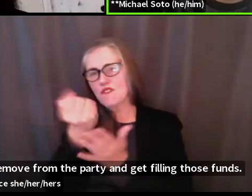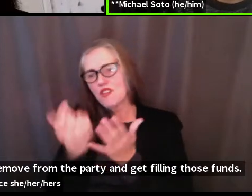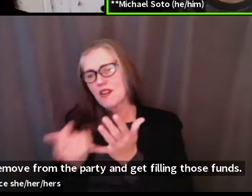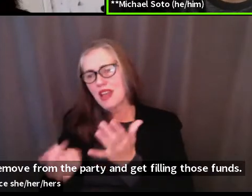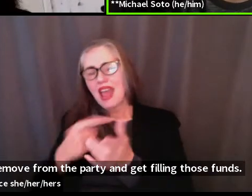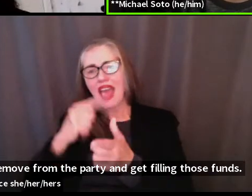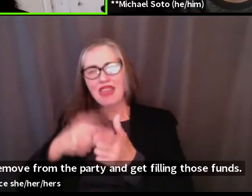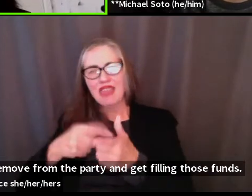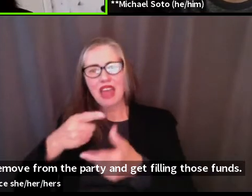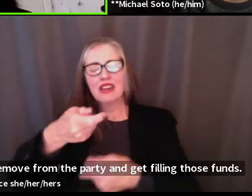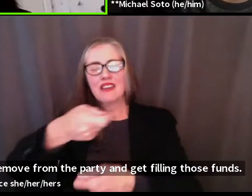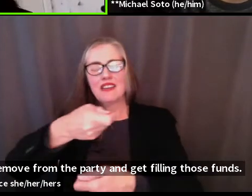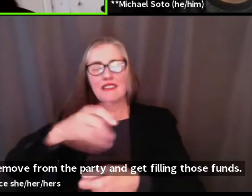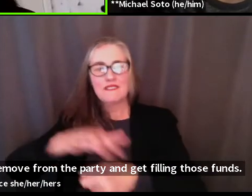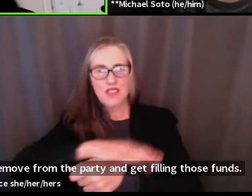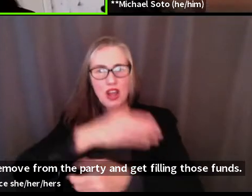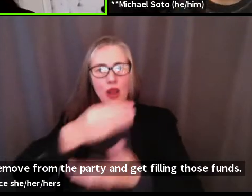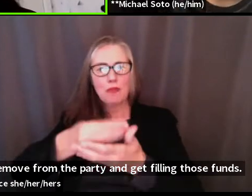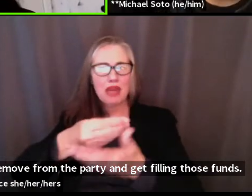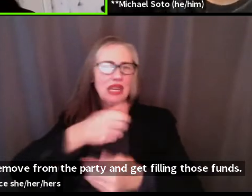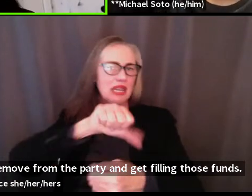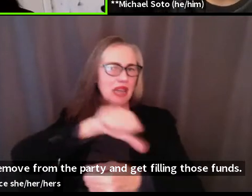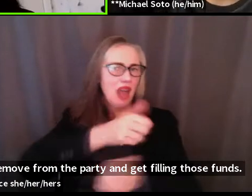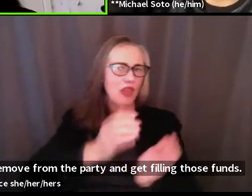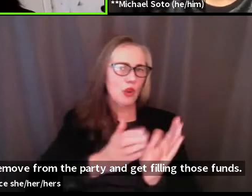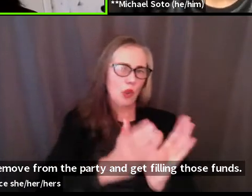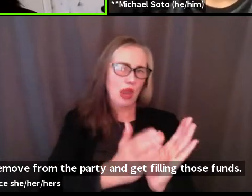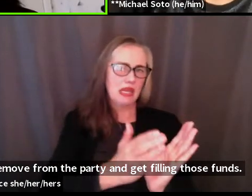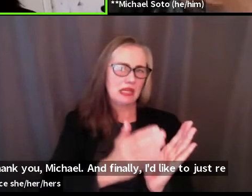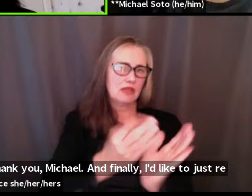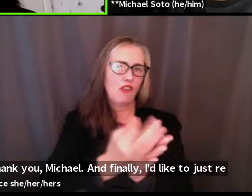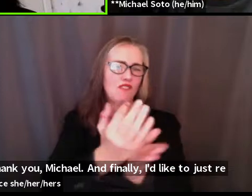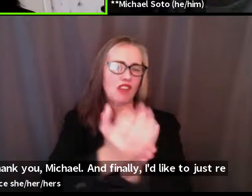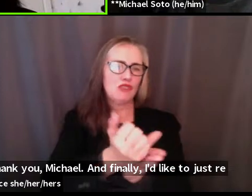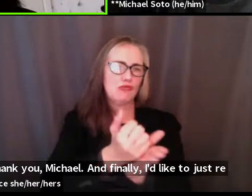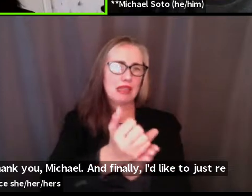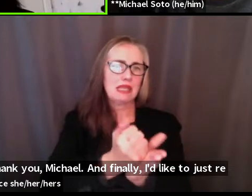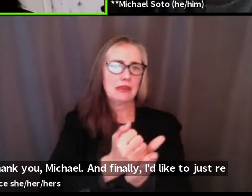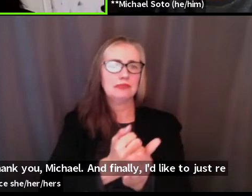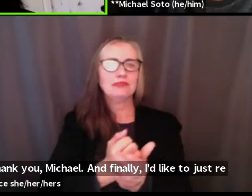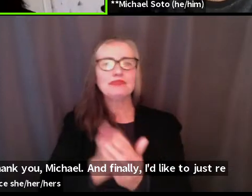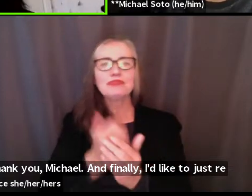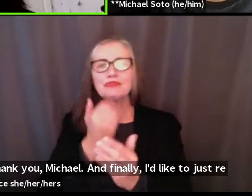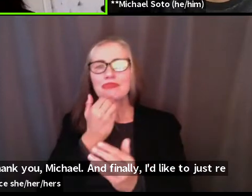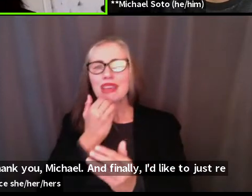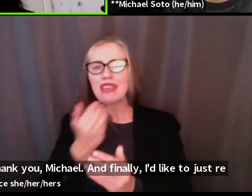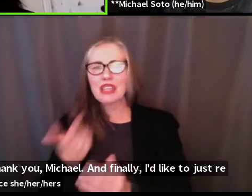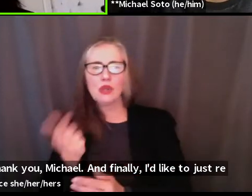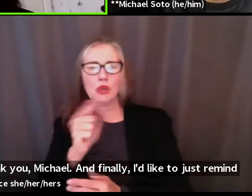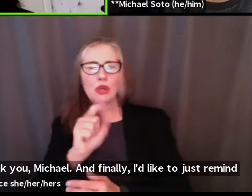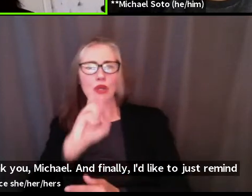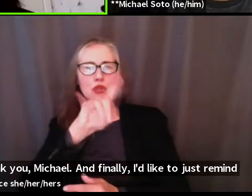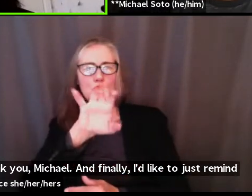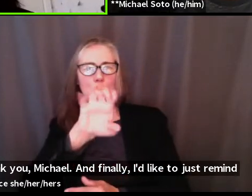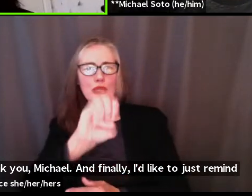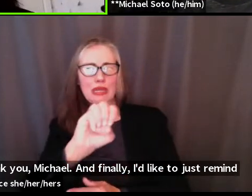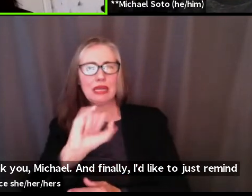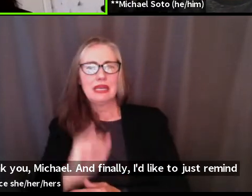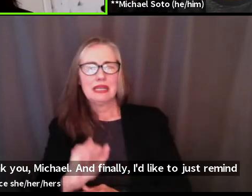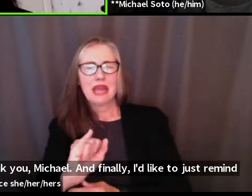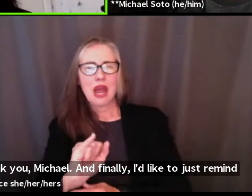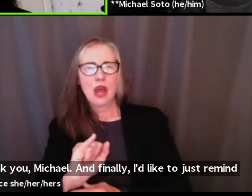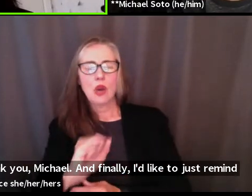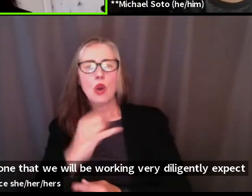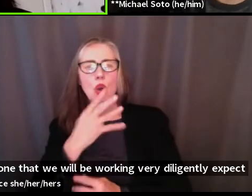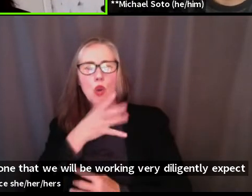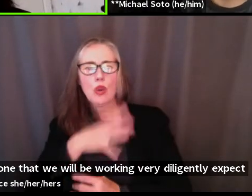Julie. Thank you, Michael. And finally, I'd like to just remind everyone that we will be working very diligently. Expect